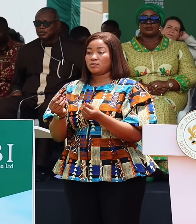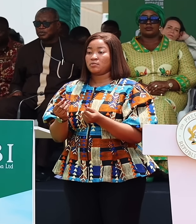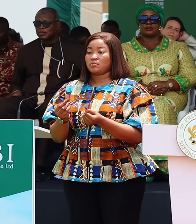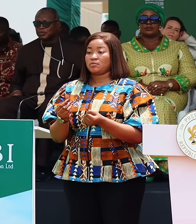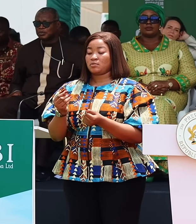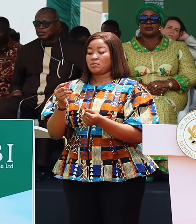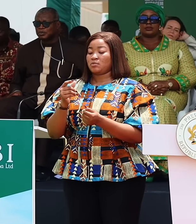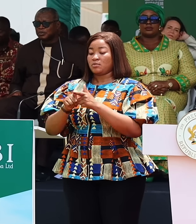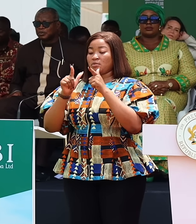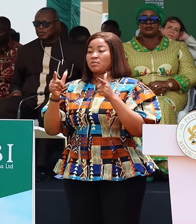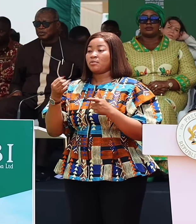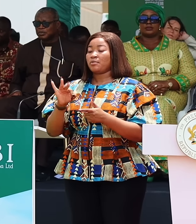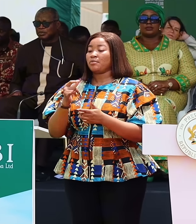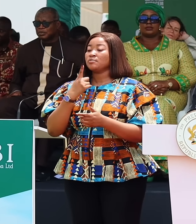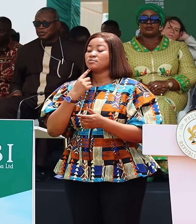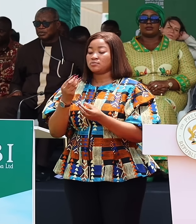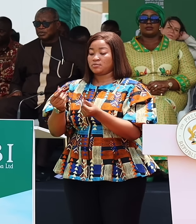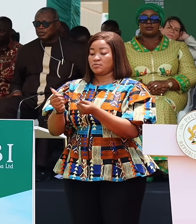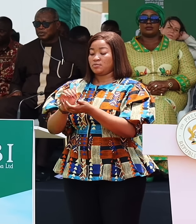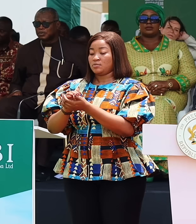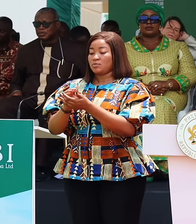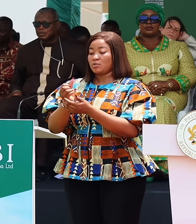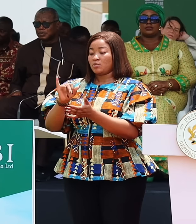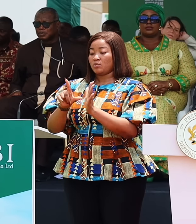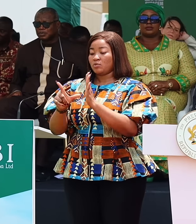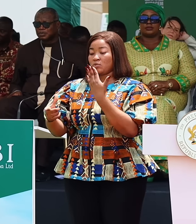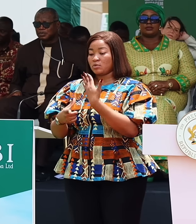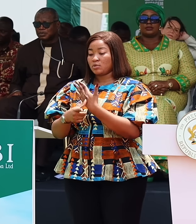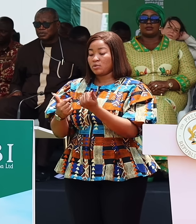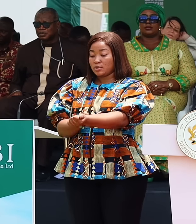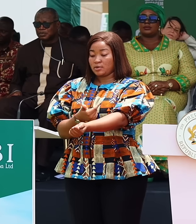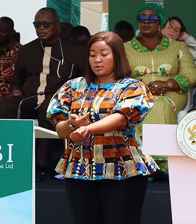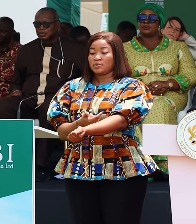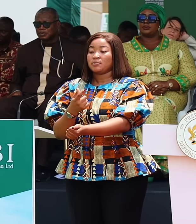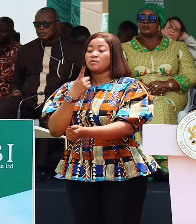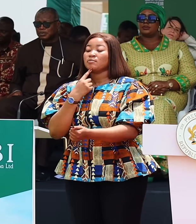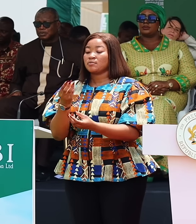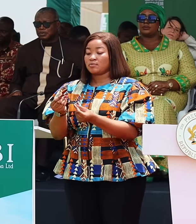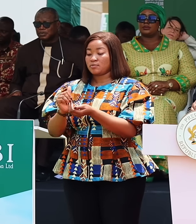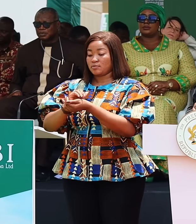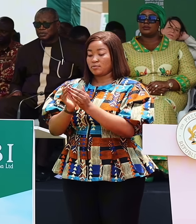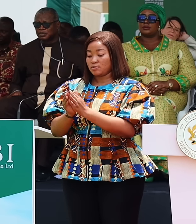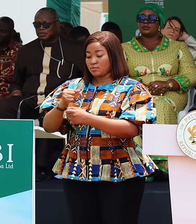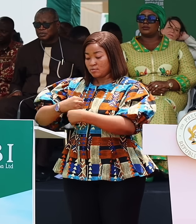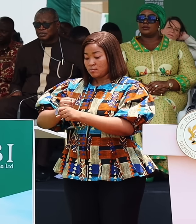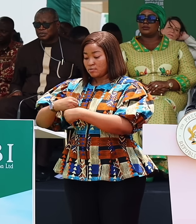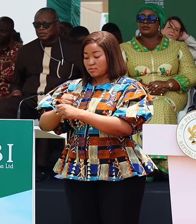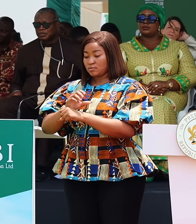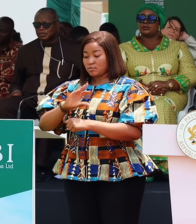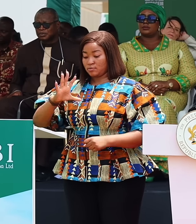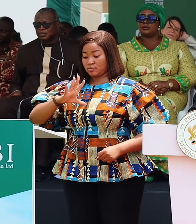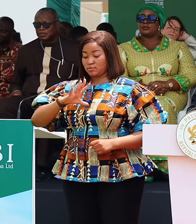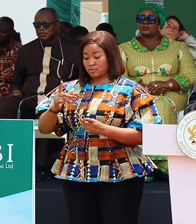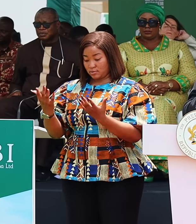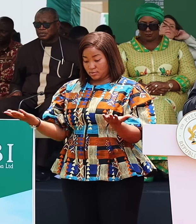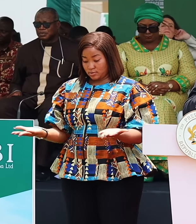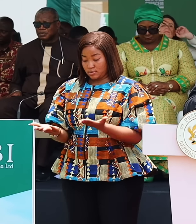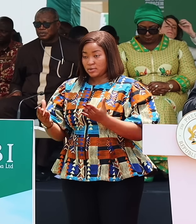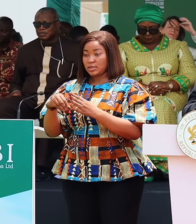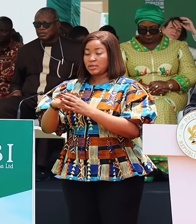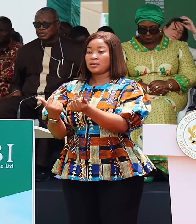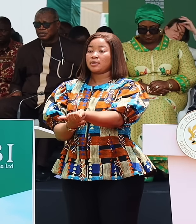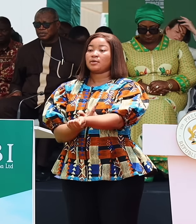of imported clinker with locally sourced Ghanaian clay, processed and refined right here in